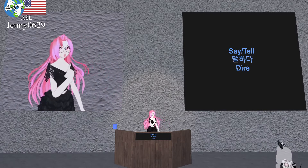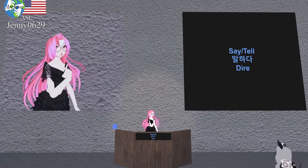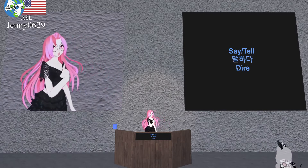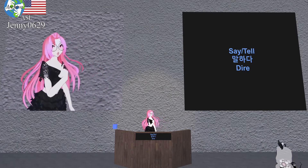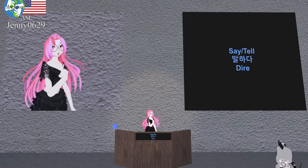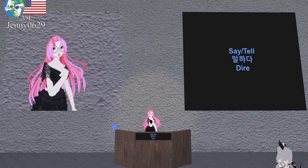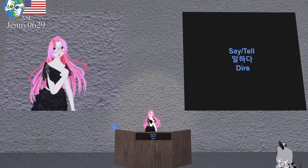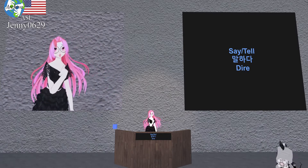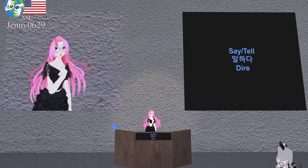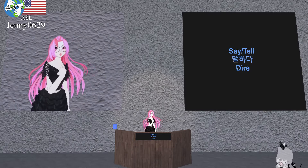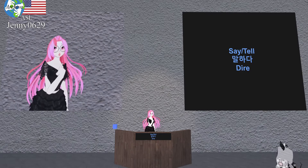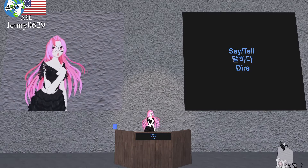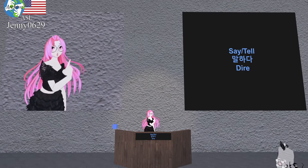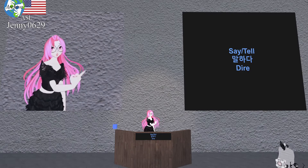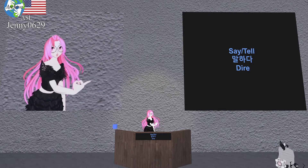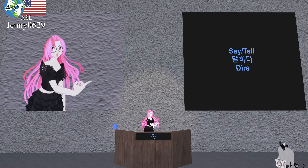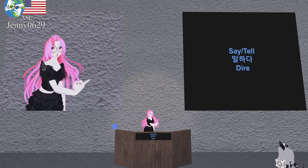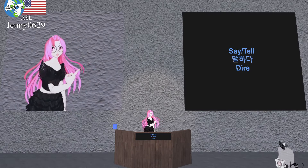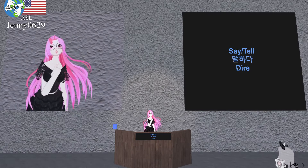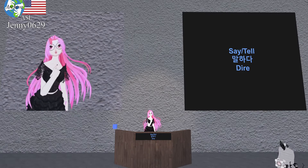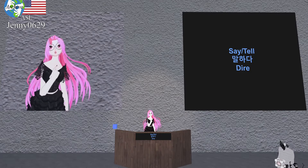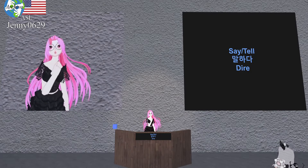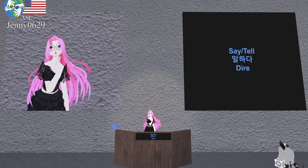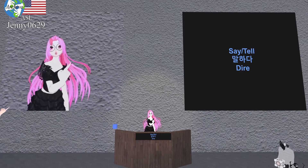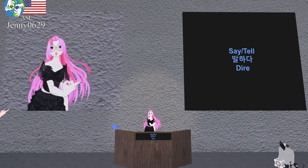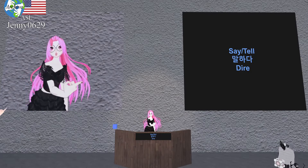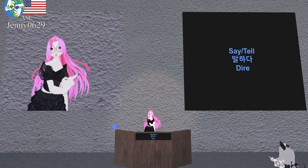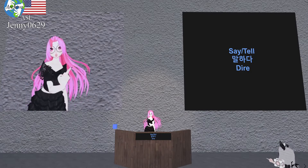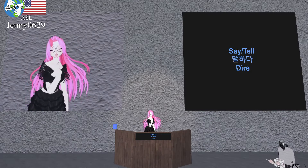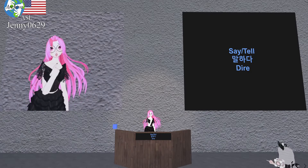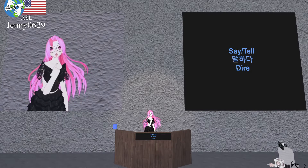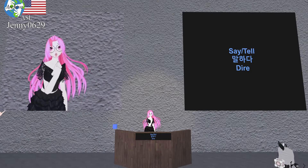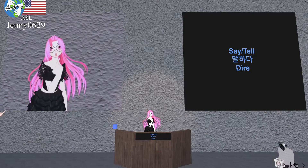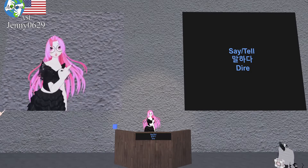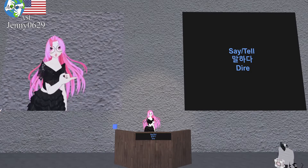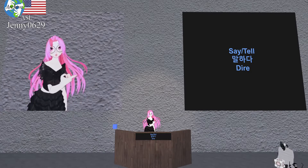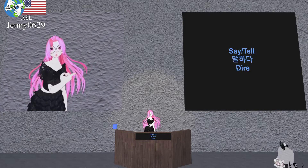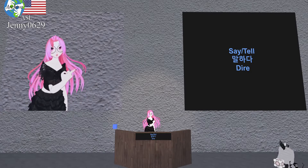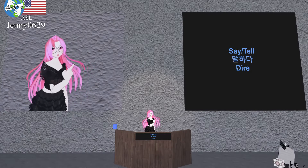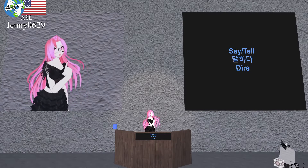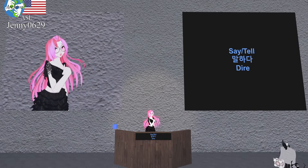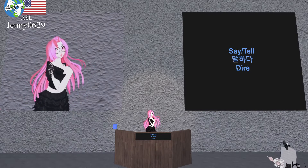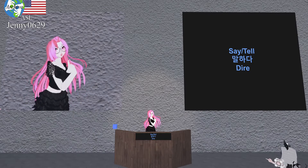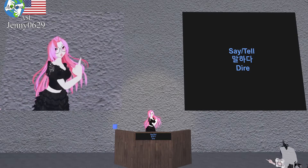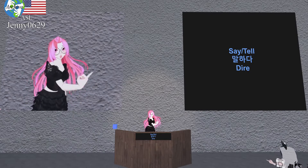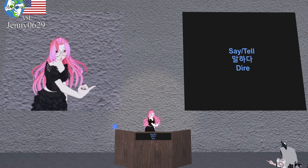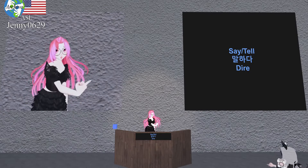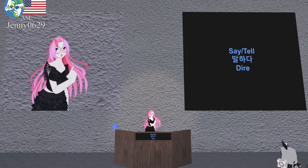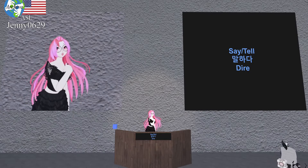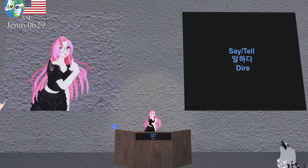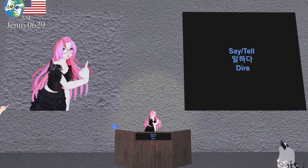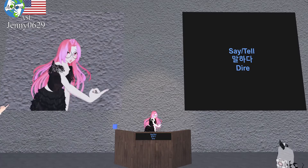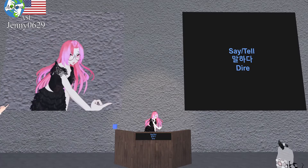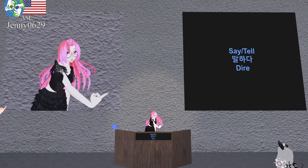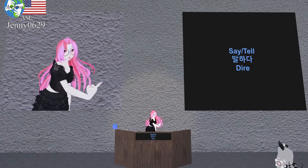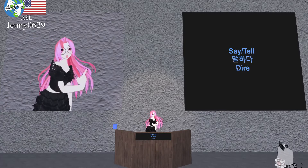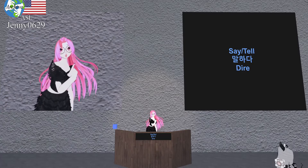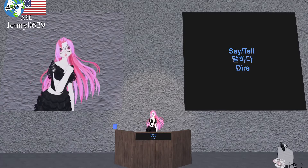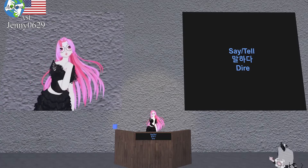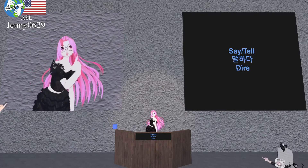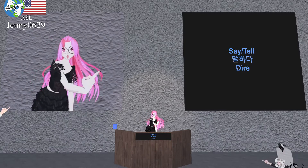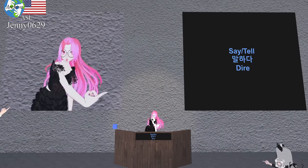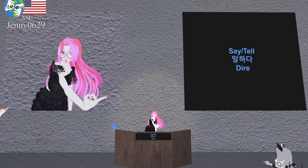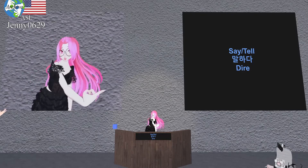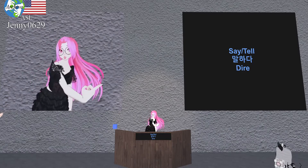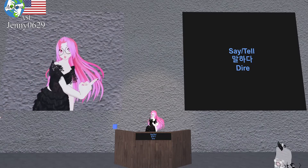And then tell is you're gonna kind of come from below your throat or below your chin, like on your throat, and you're gonna come out. You told